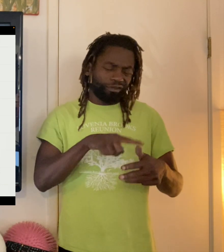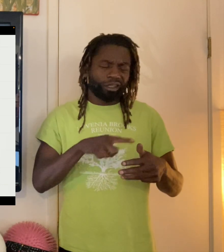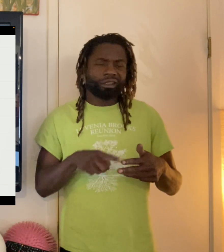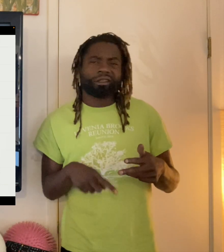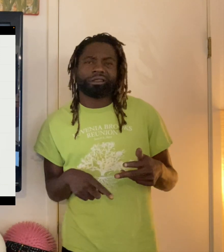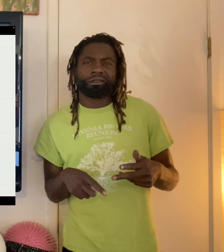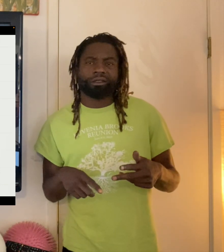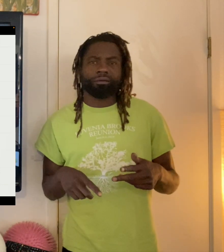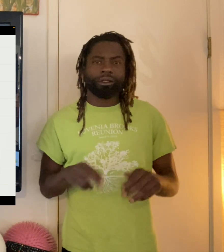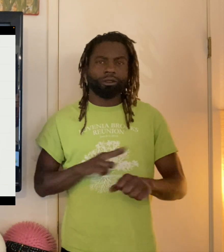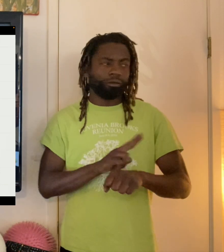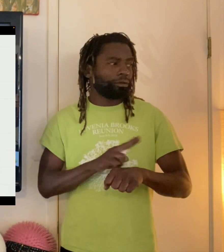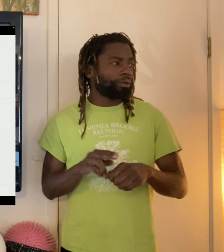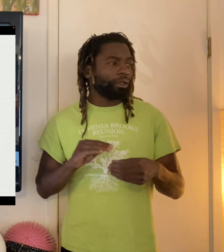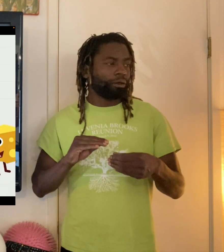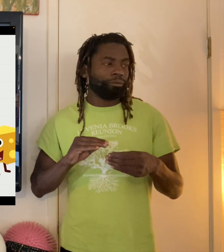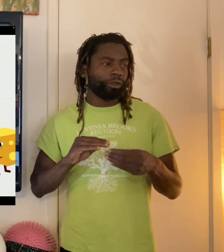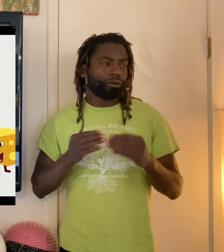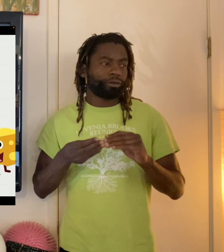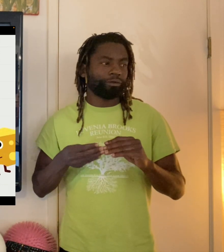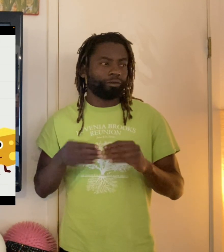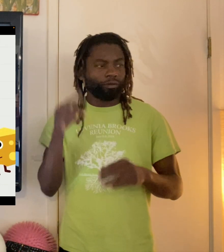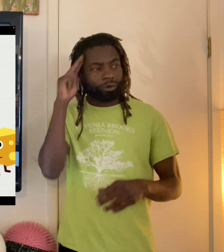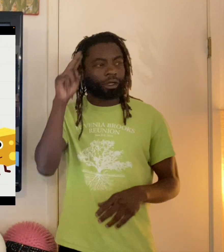for is when we are measuring.